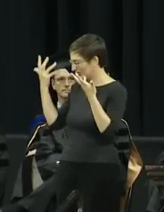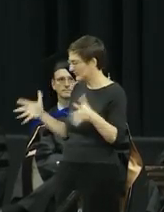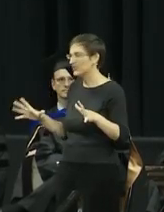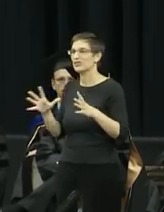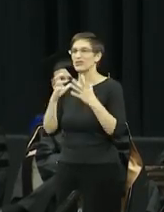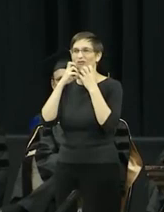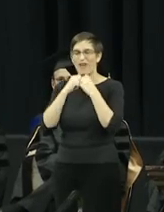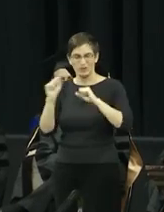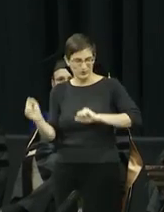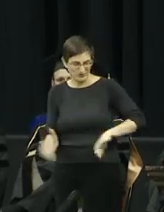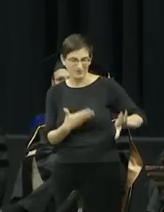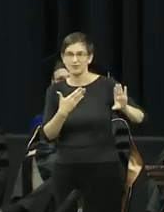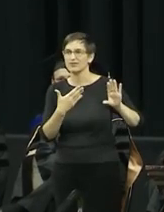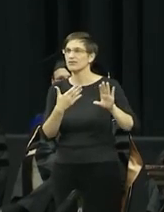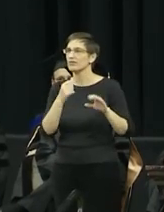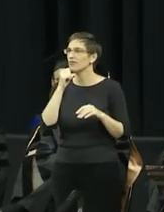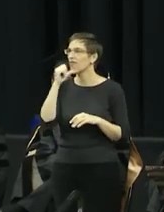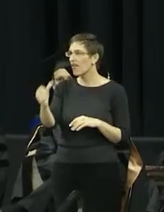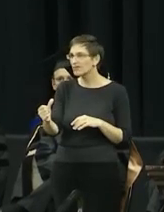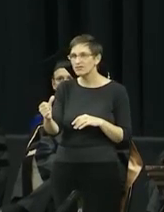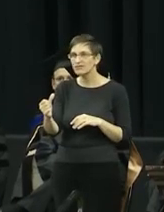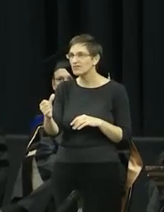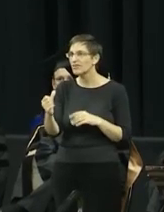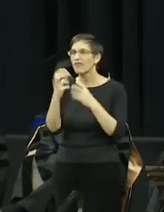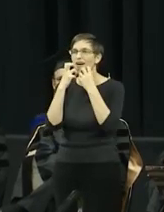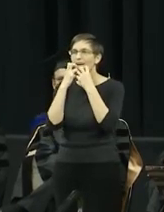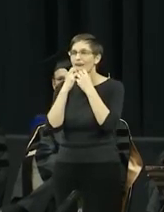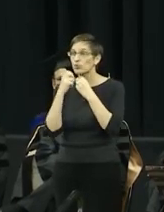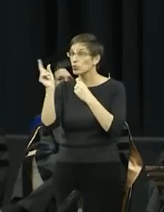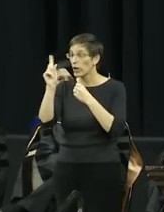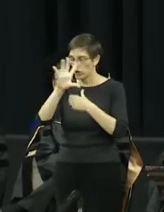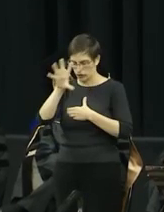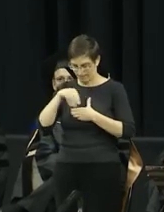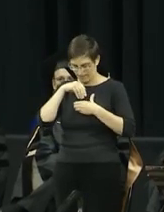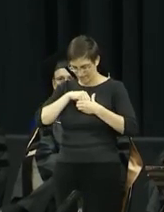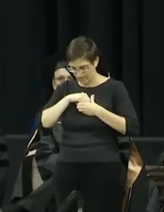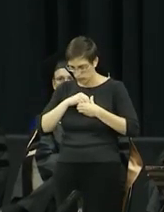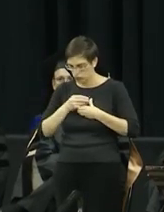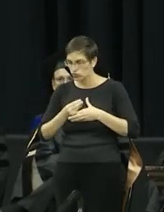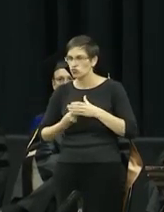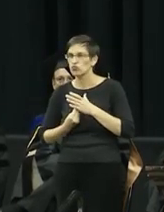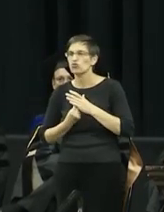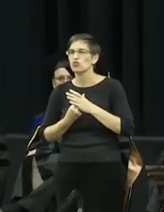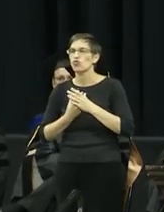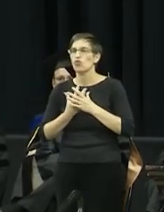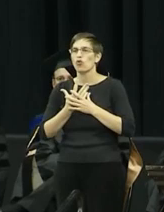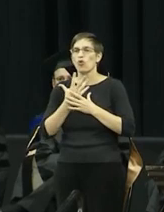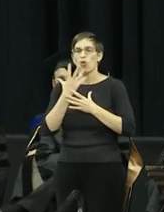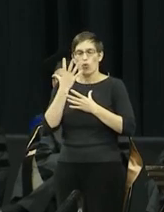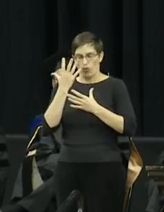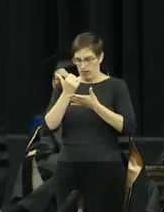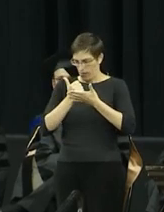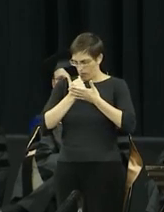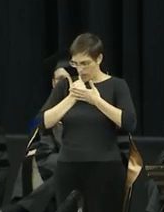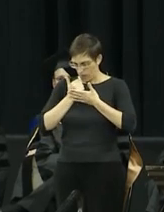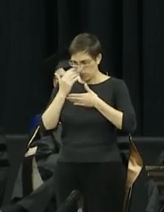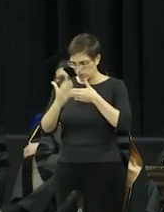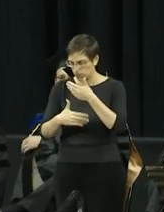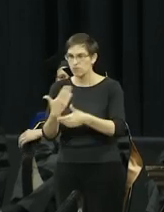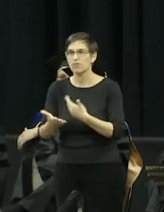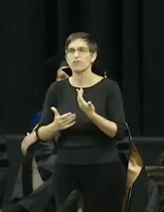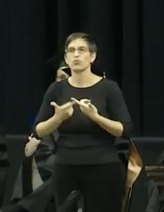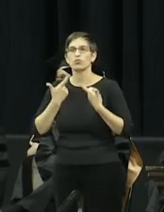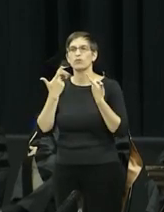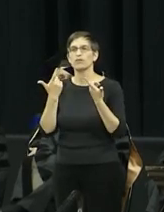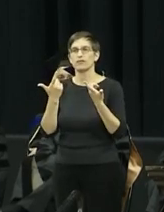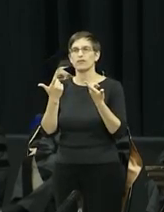stage. These values have been cultivated in us and will guide us in fostering our new lives. They will